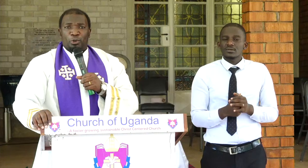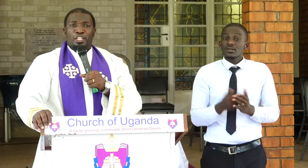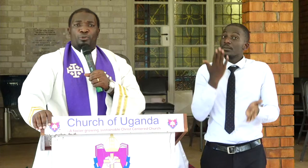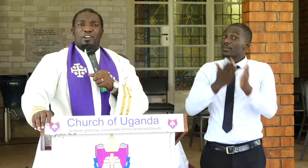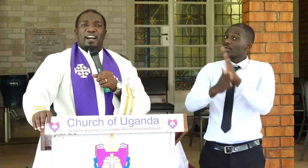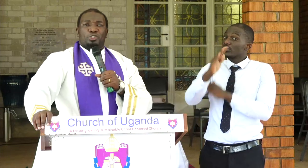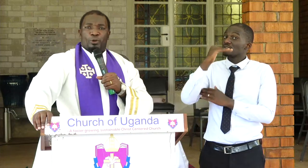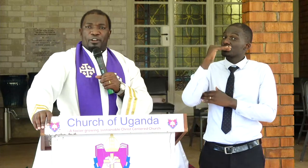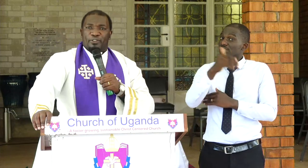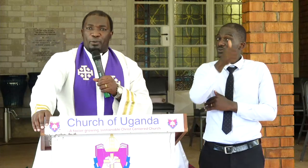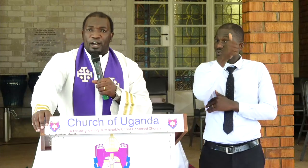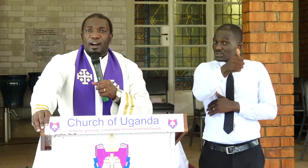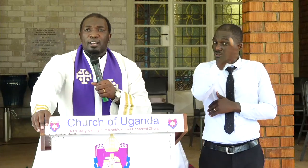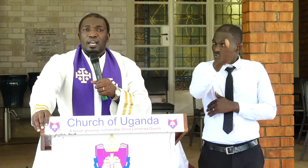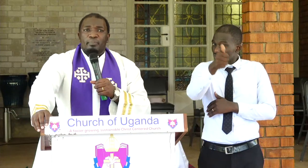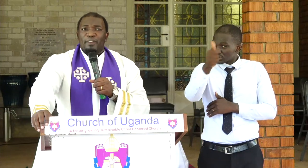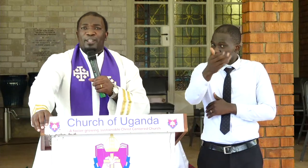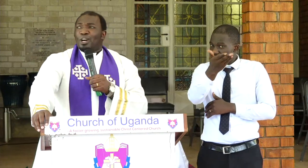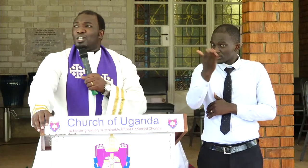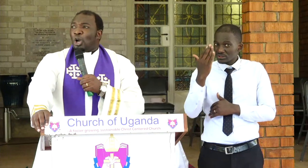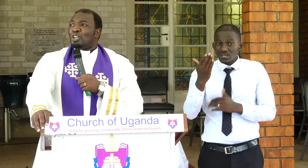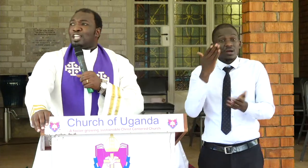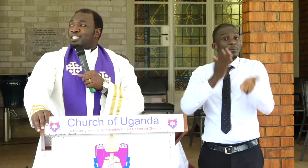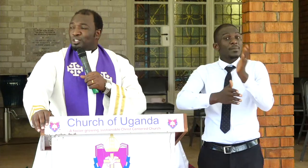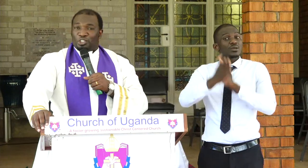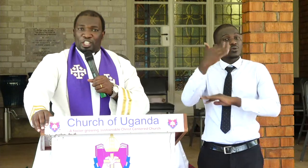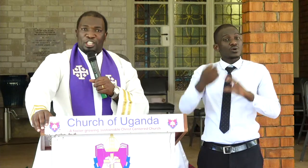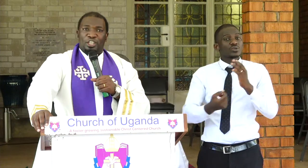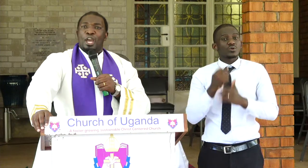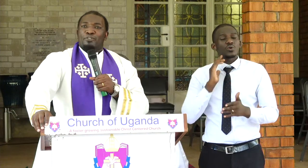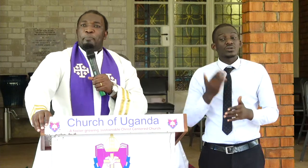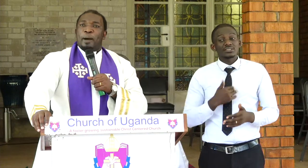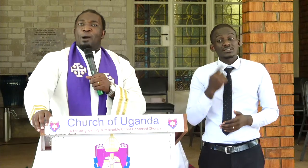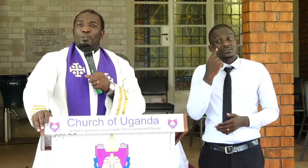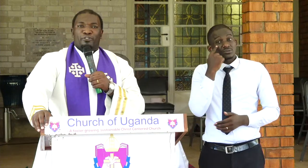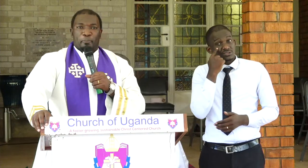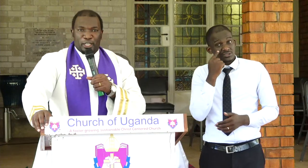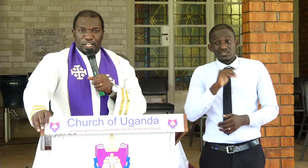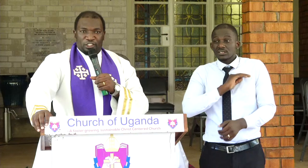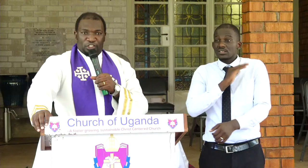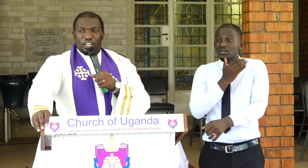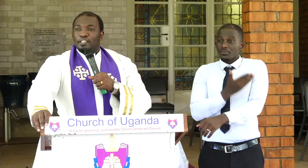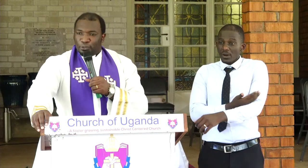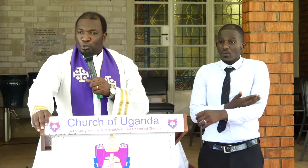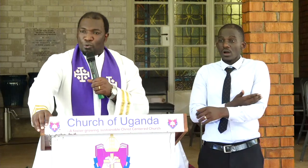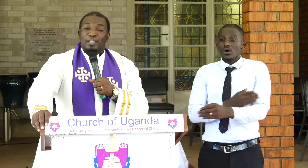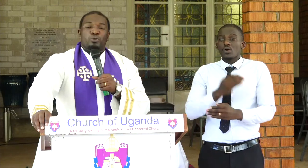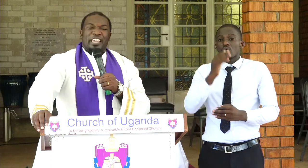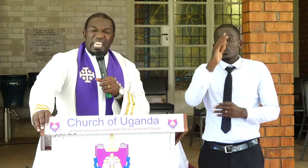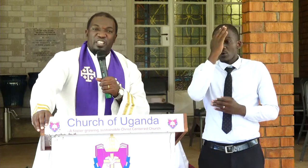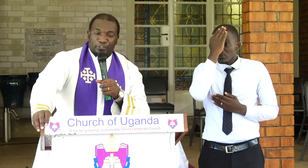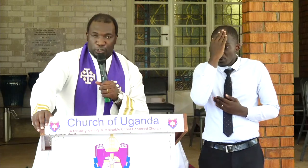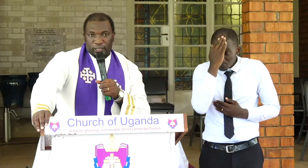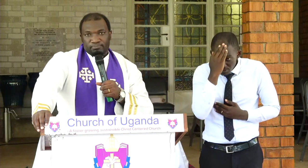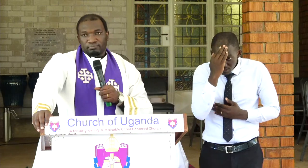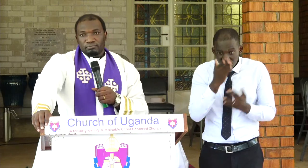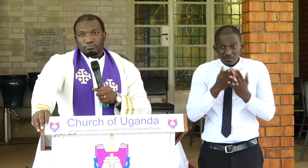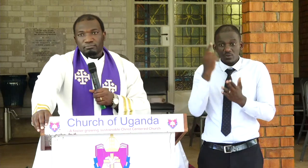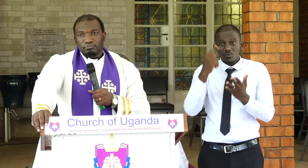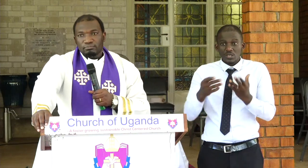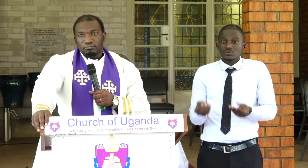speak to each one of us wherever we are. May the Lord cause us to see the power of obedience through what we give to